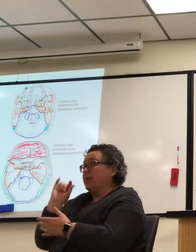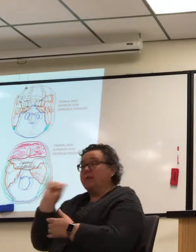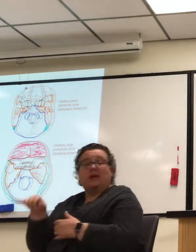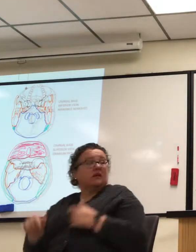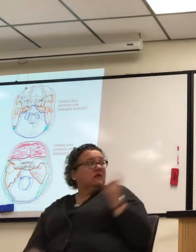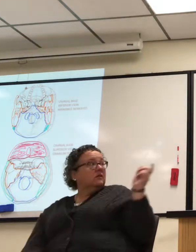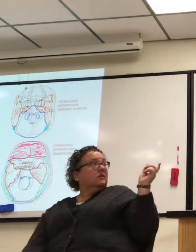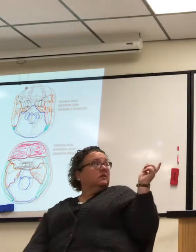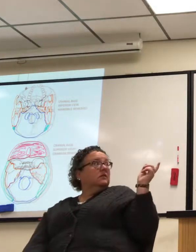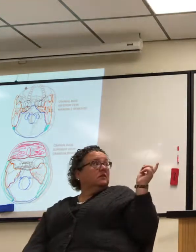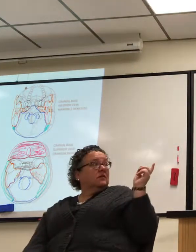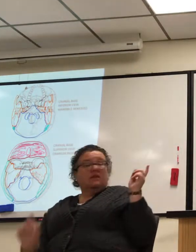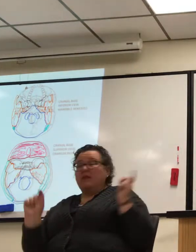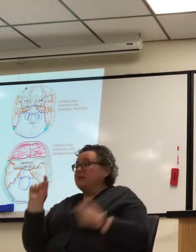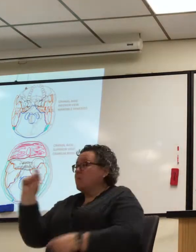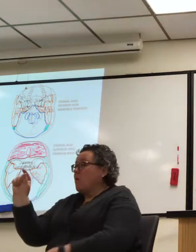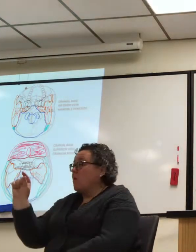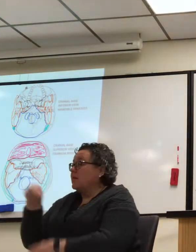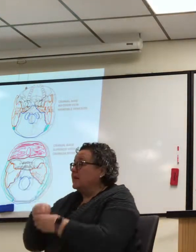It's right inside your nose.